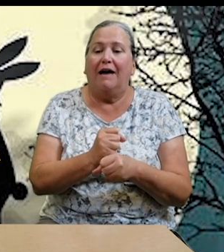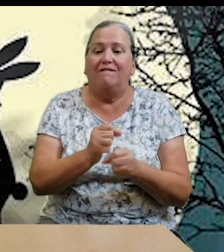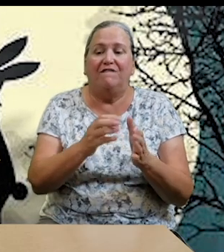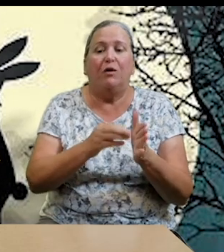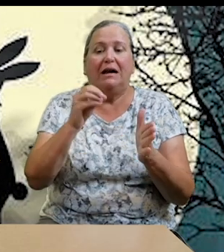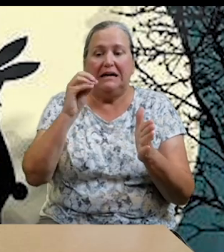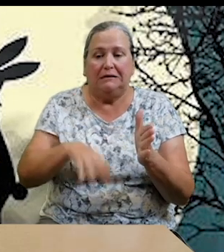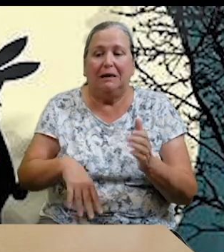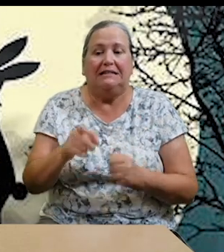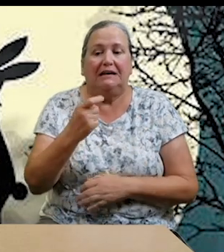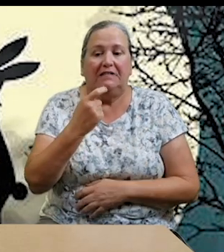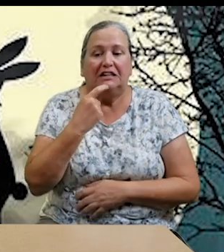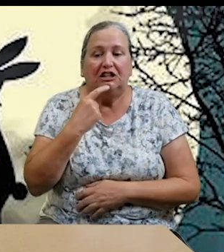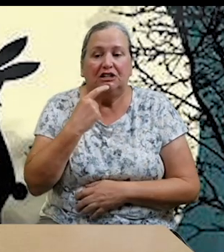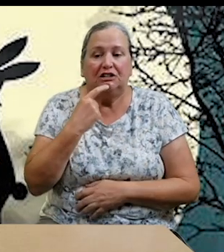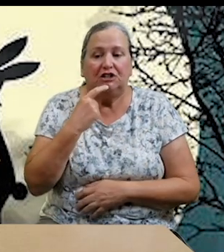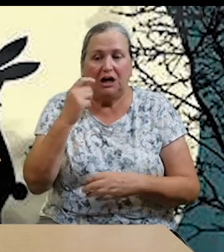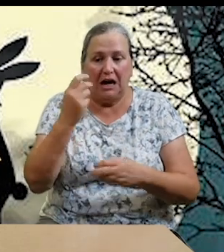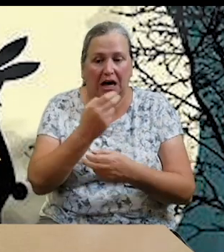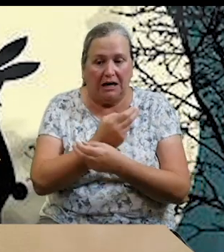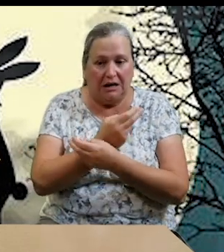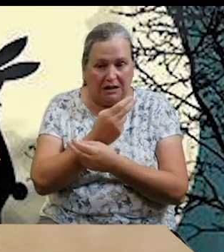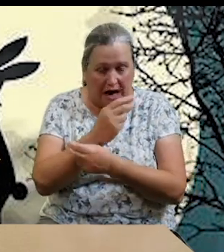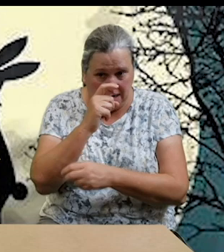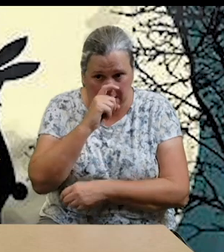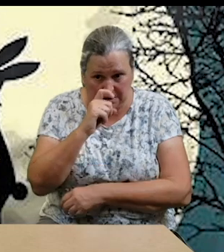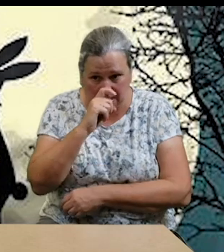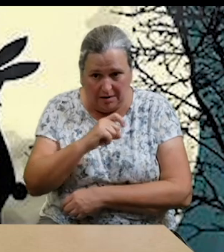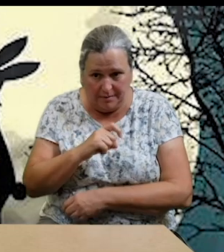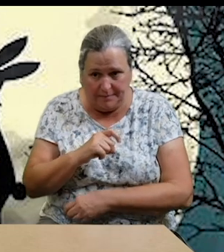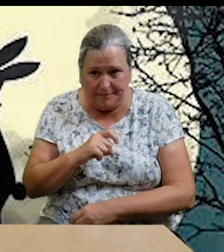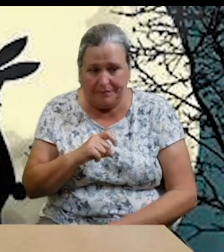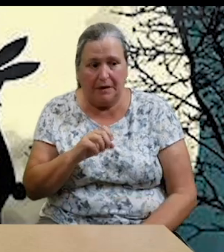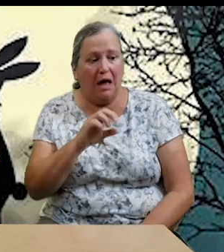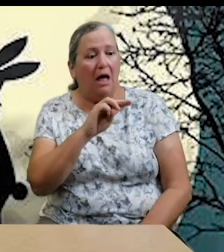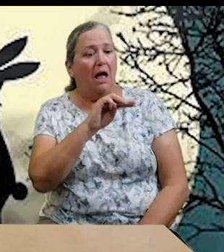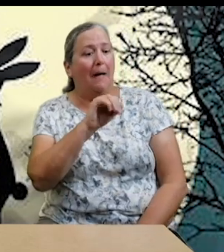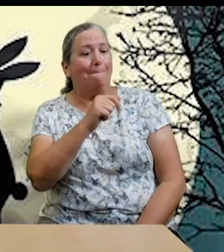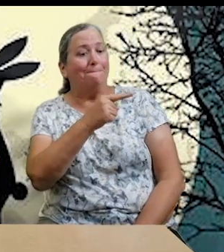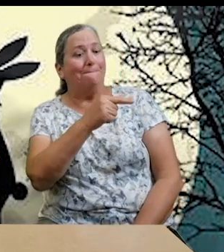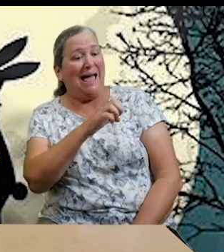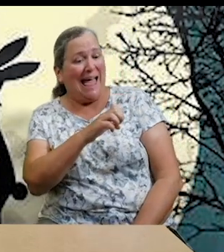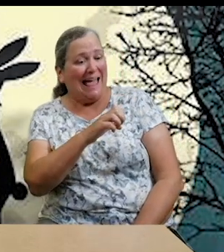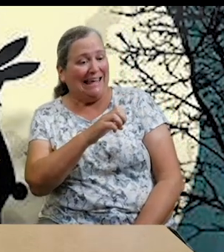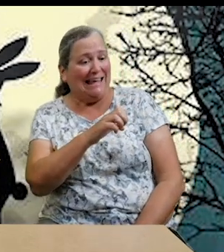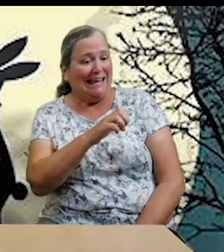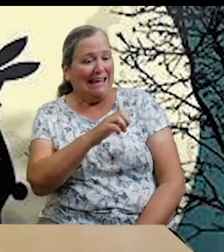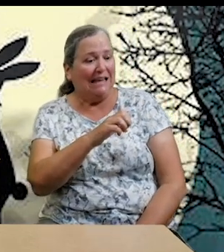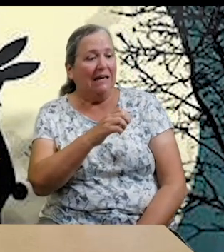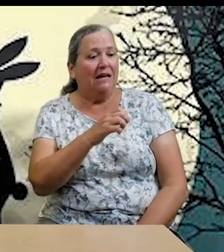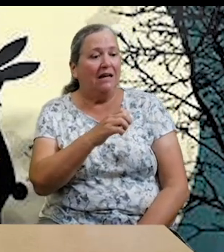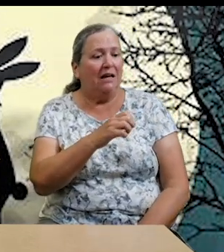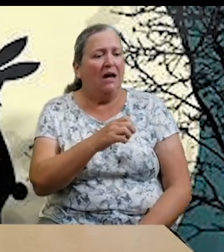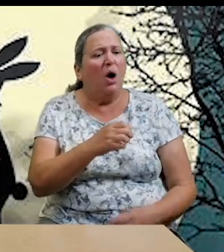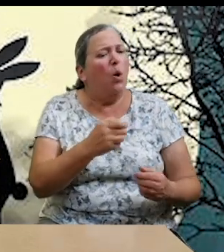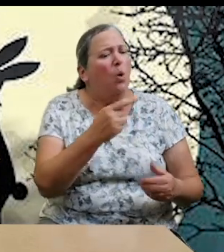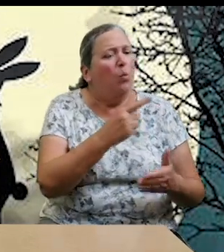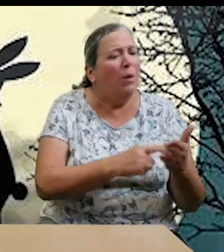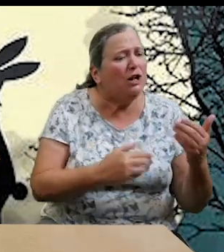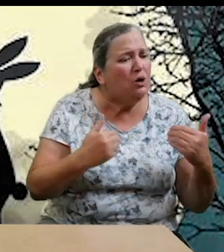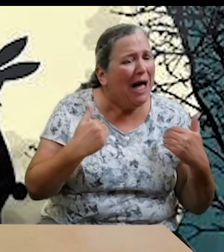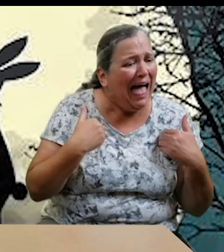expensive doll." "Maggie," said the woman. She looked up from the still open umbrella. "What have you